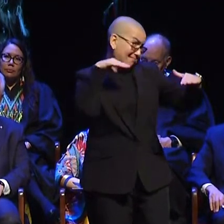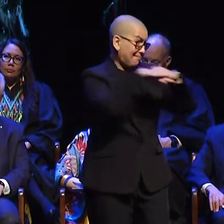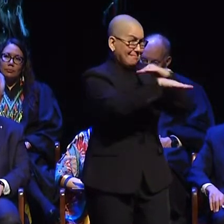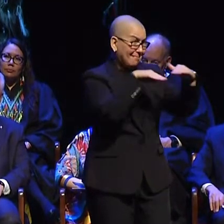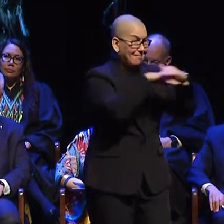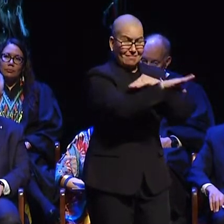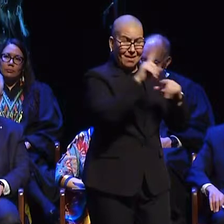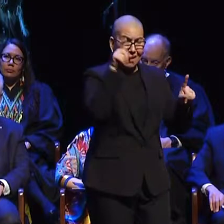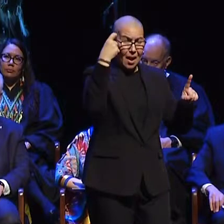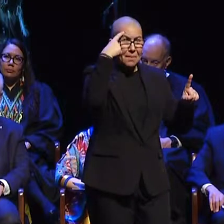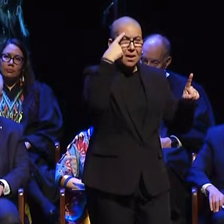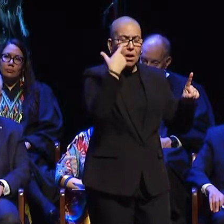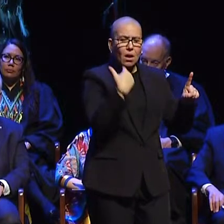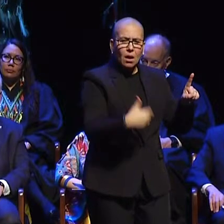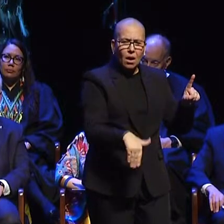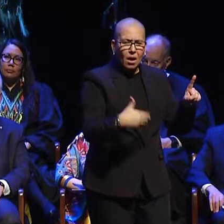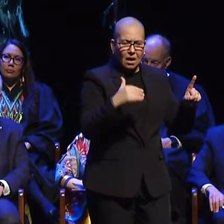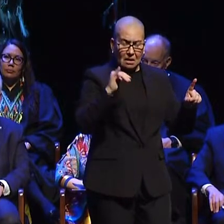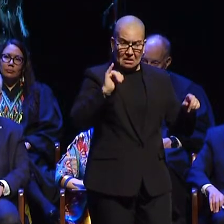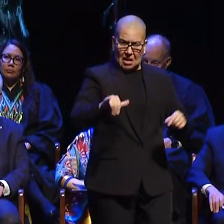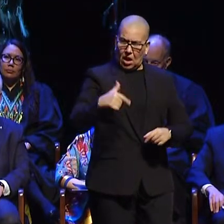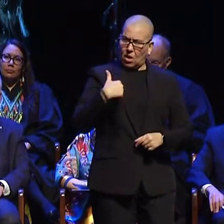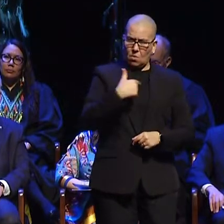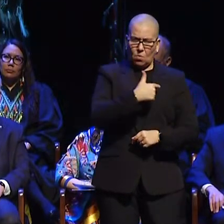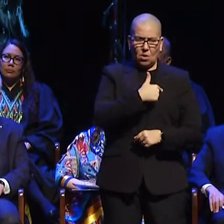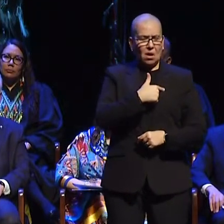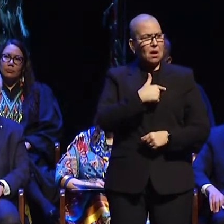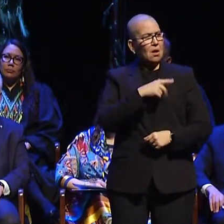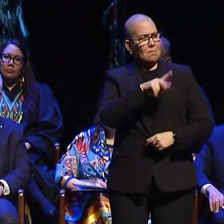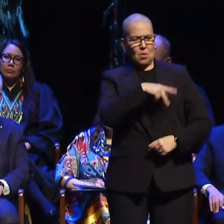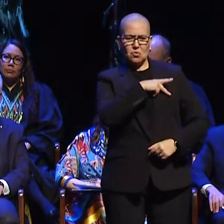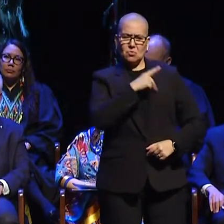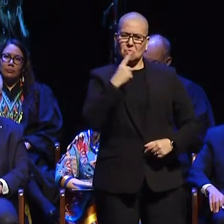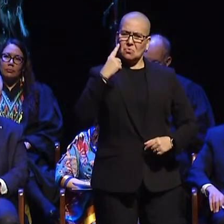our colleagues and our former place of business, our U.S. Capitol.